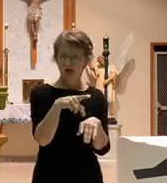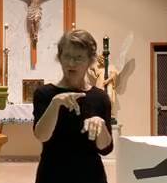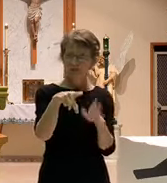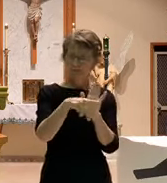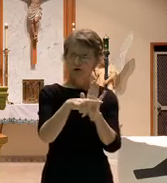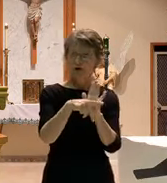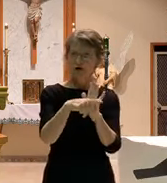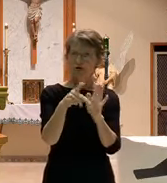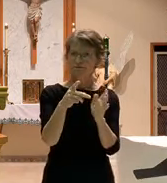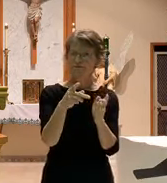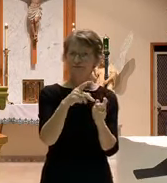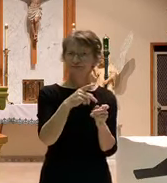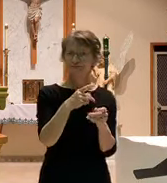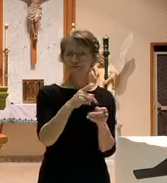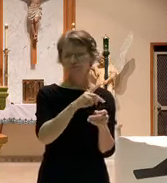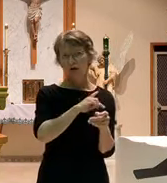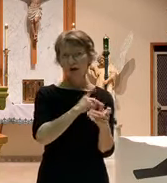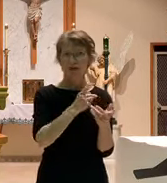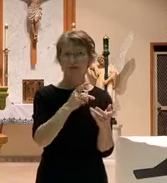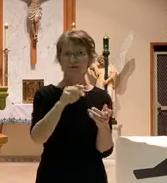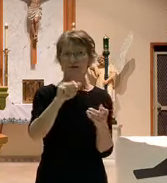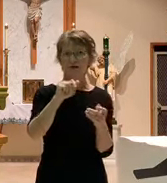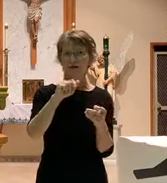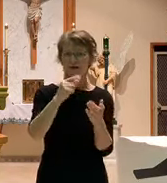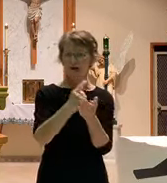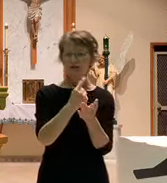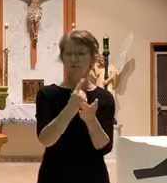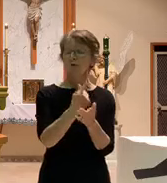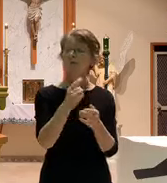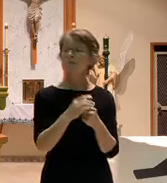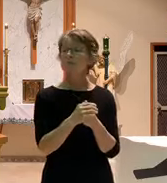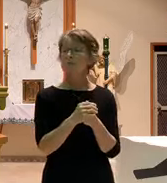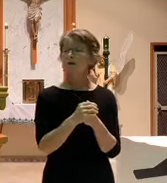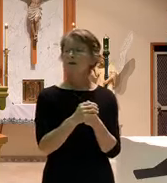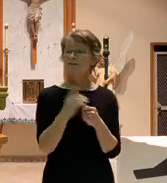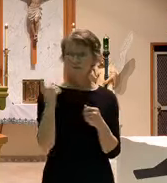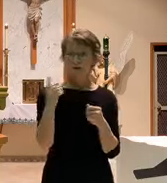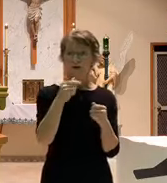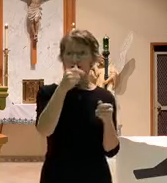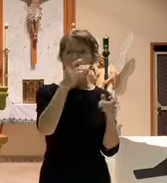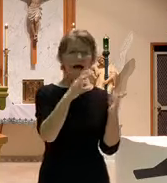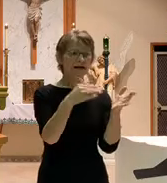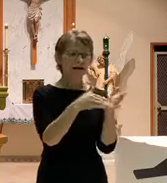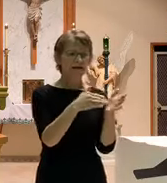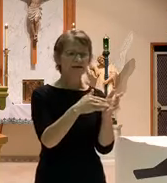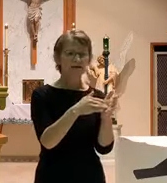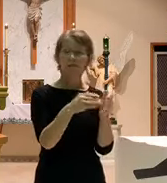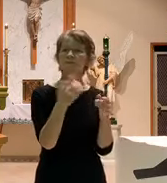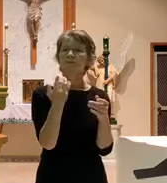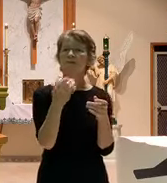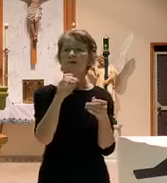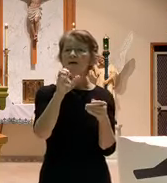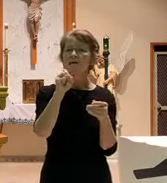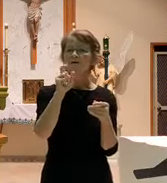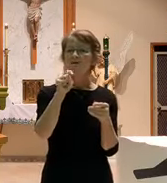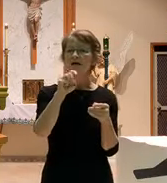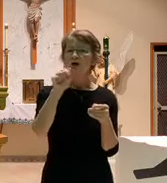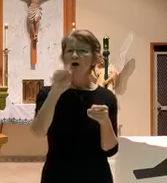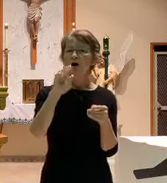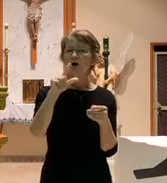"If I try by myself to swim across the ocean of this world, the waves will certainly engulf